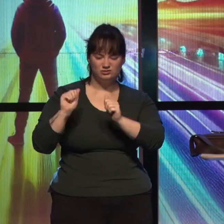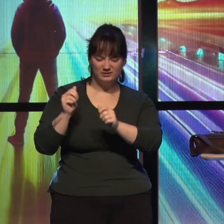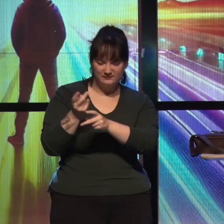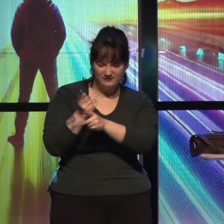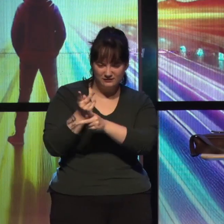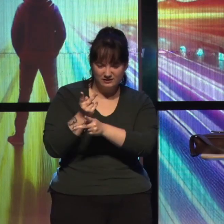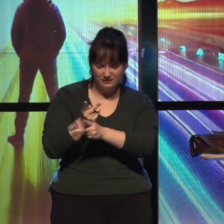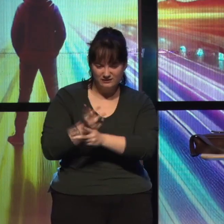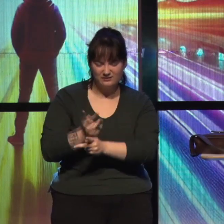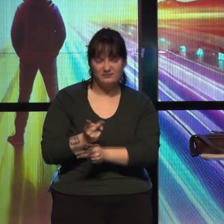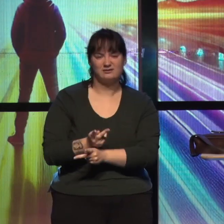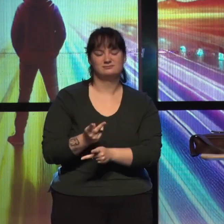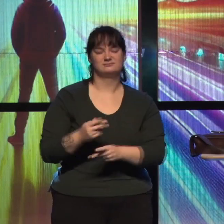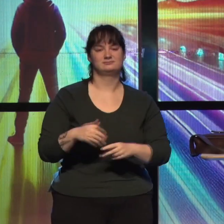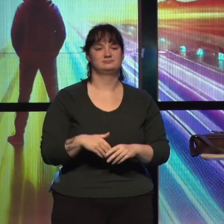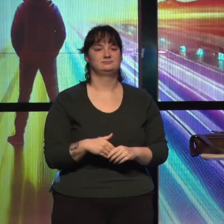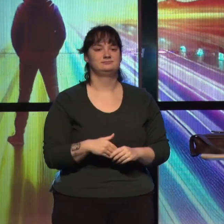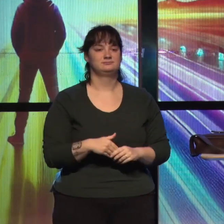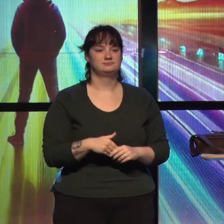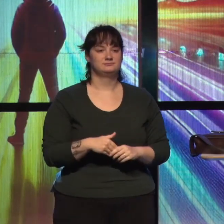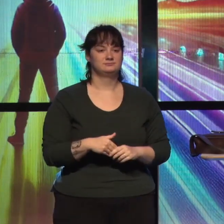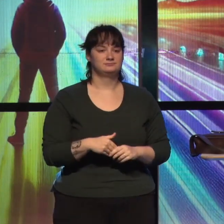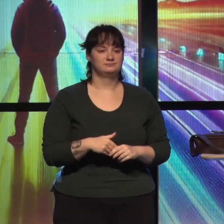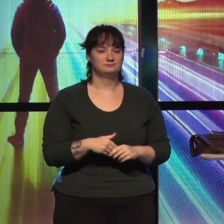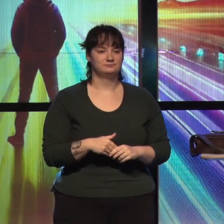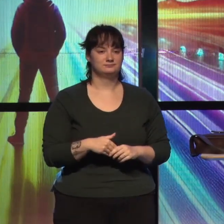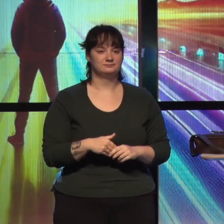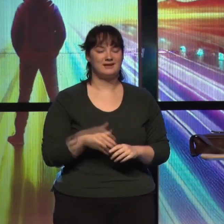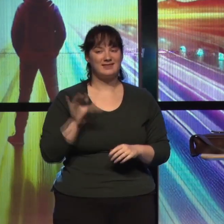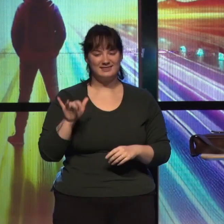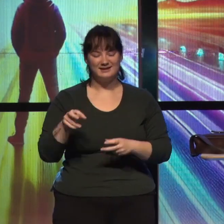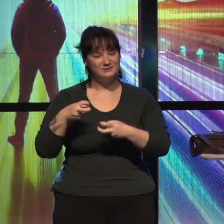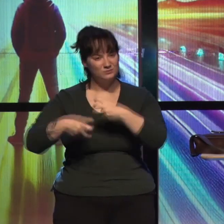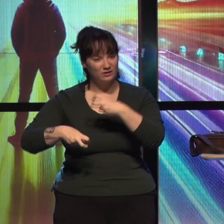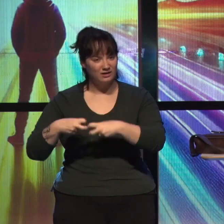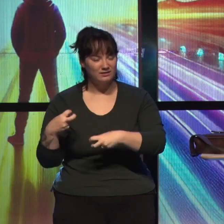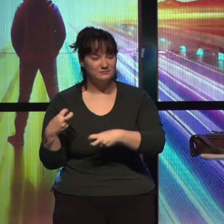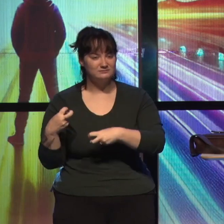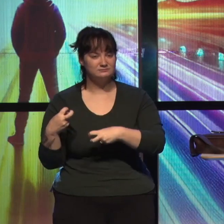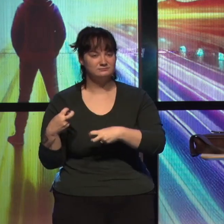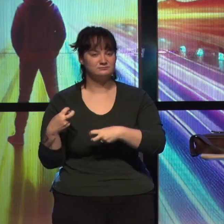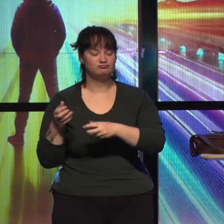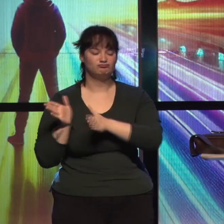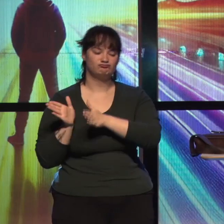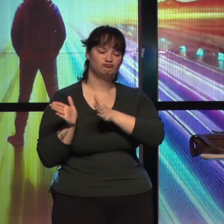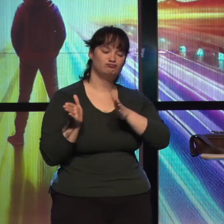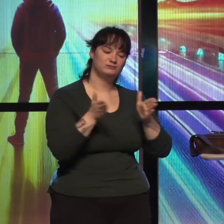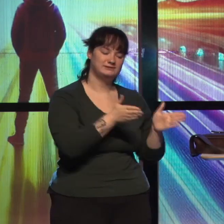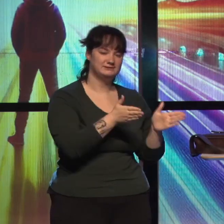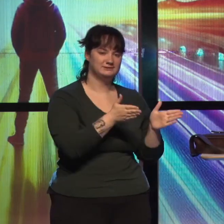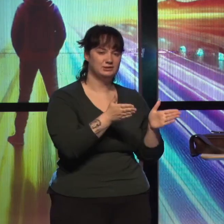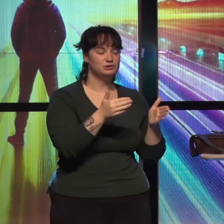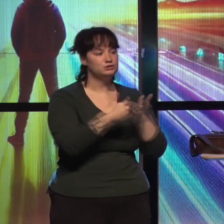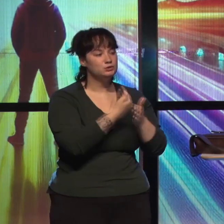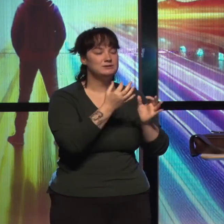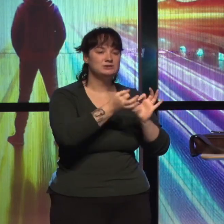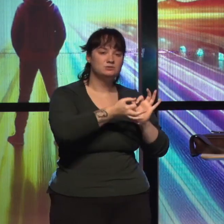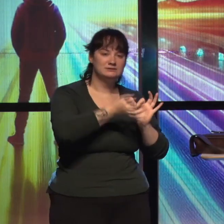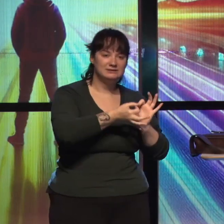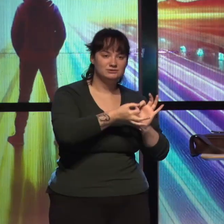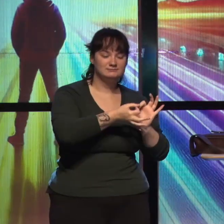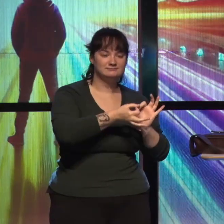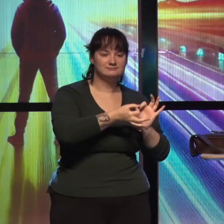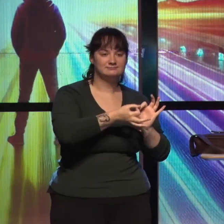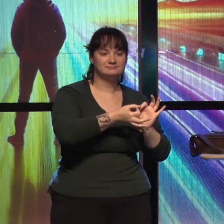bad things were going to happen. And we've said that has been problematic. And we said we need a divergent interpretation, one that doesn't fit into